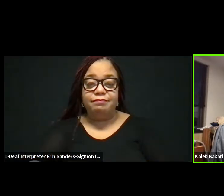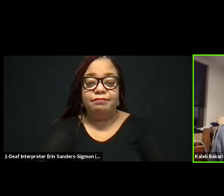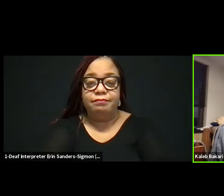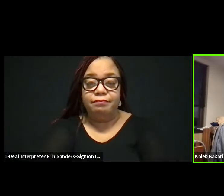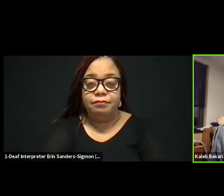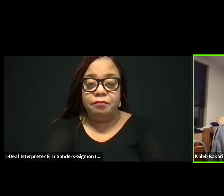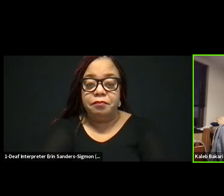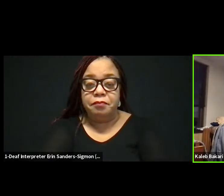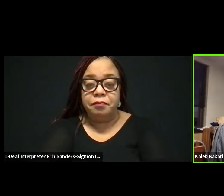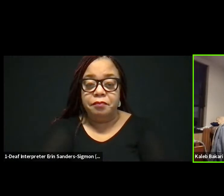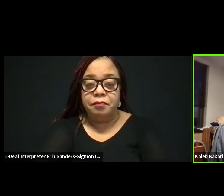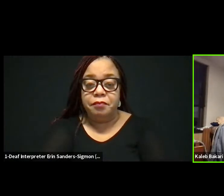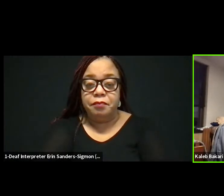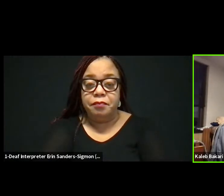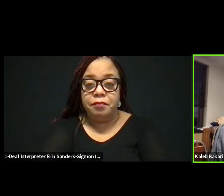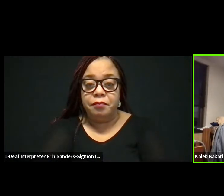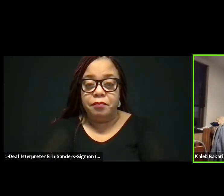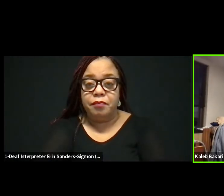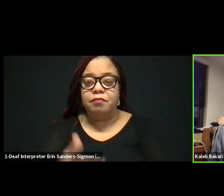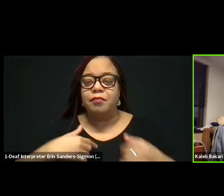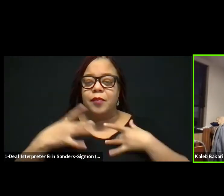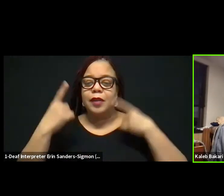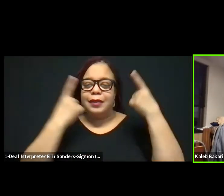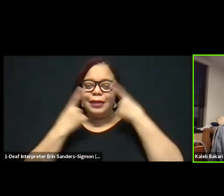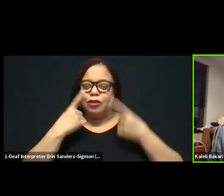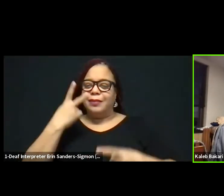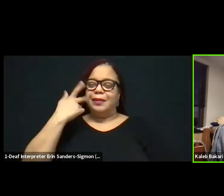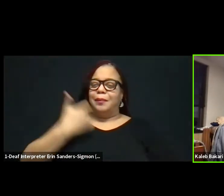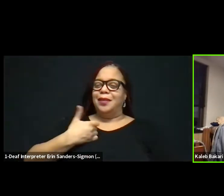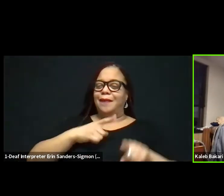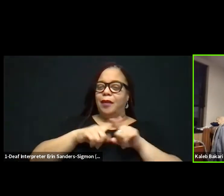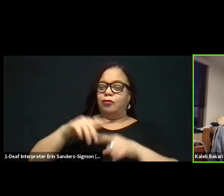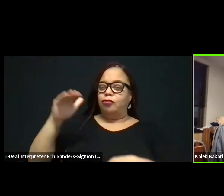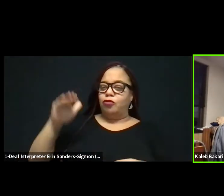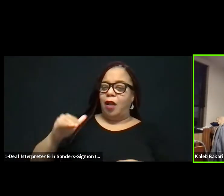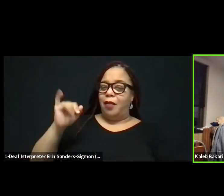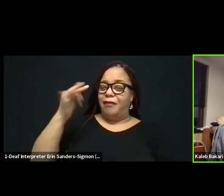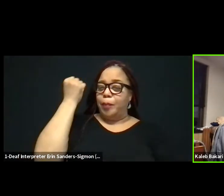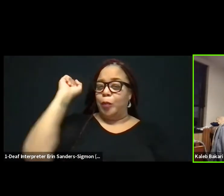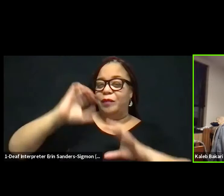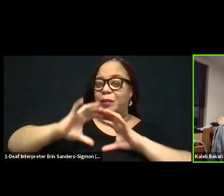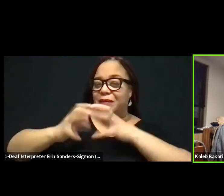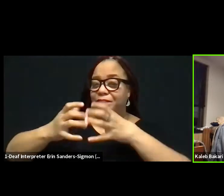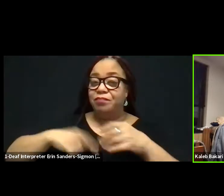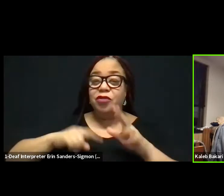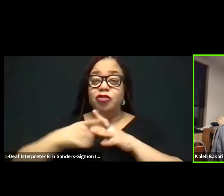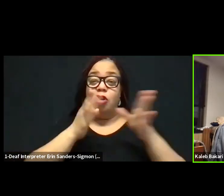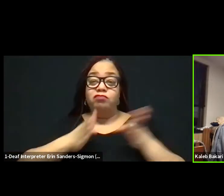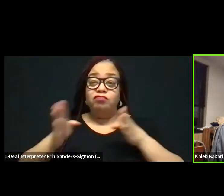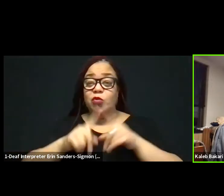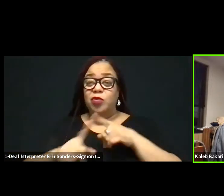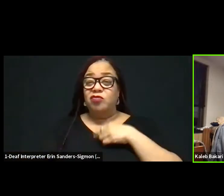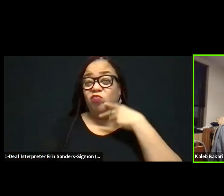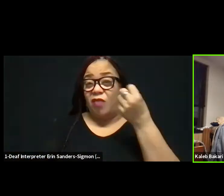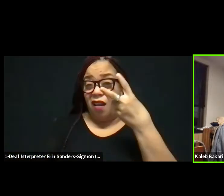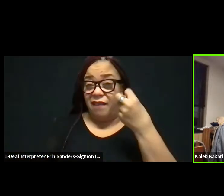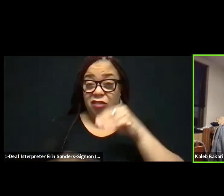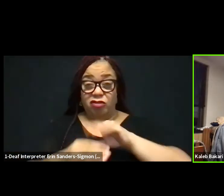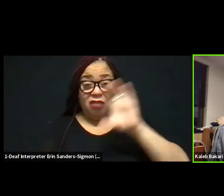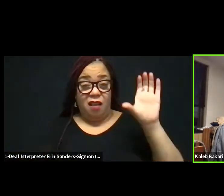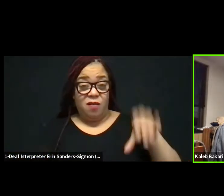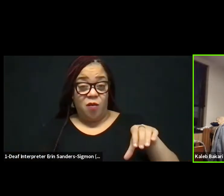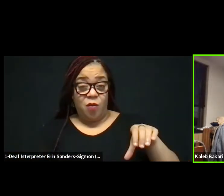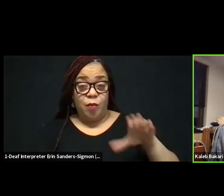we marched from our school, Village Leadership Academy, to the juvenile temporary detention center